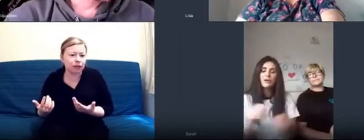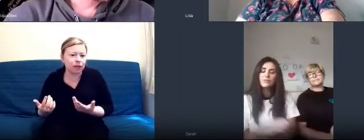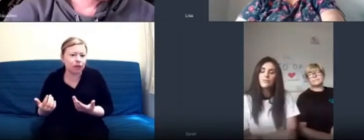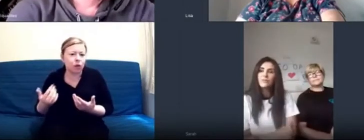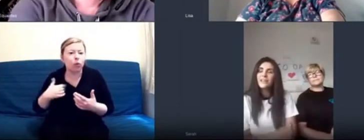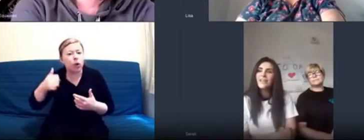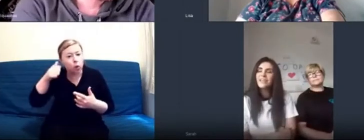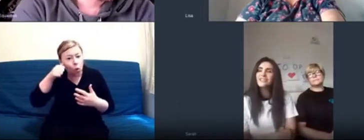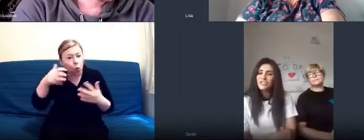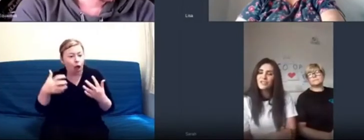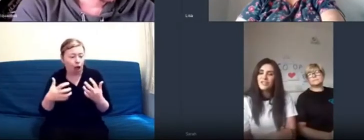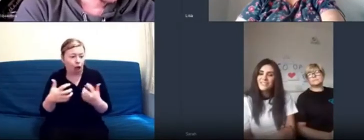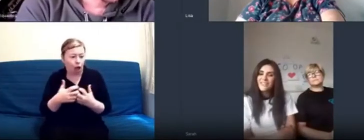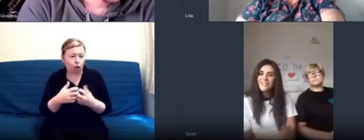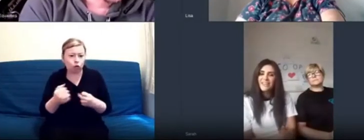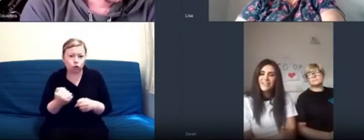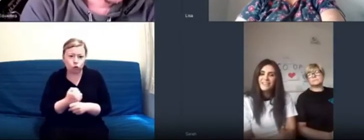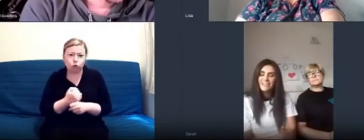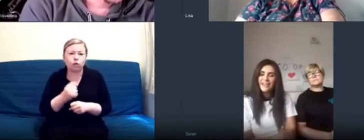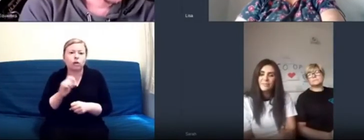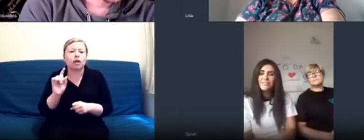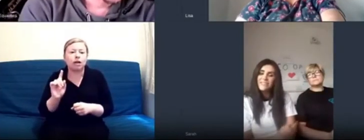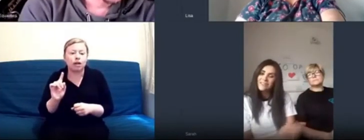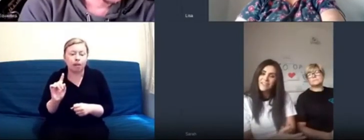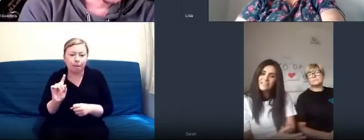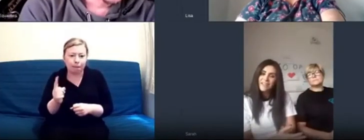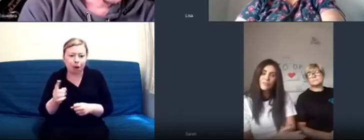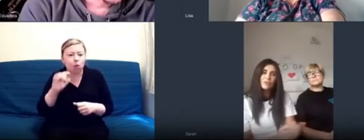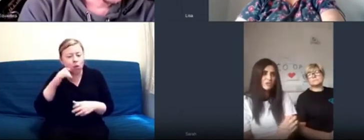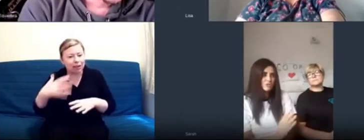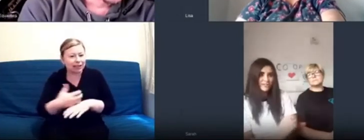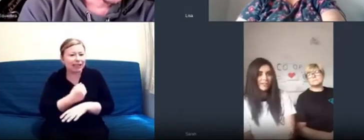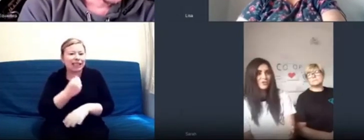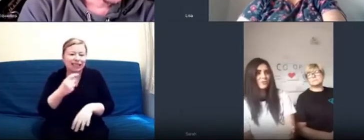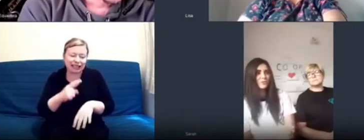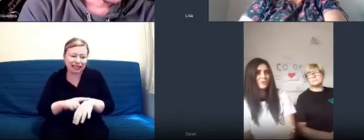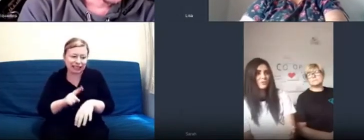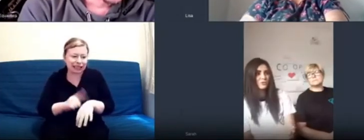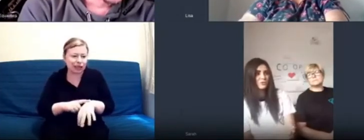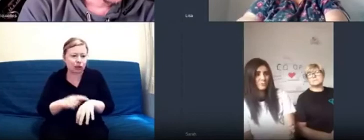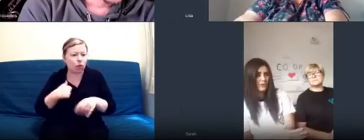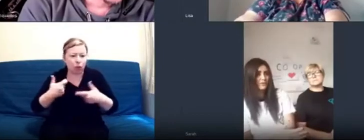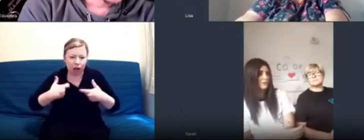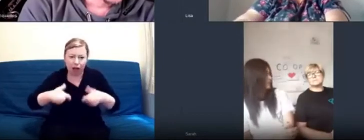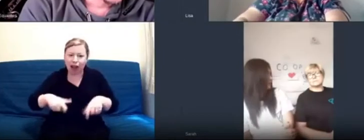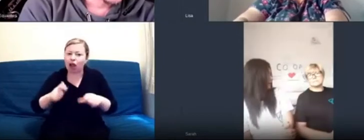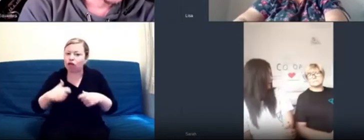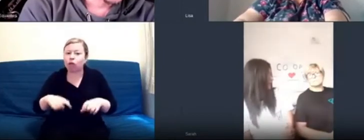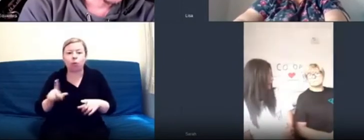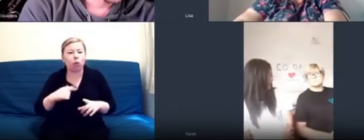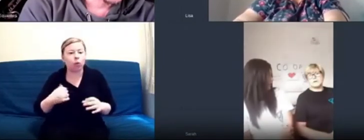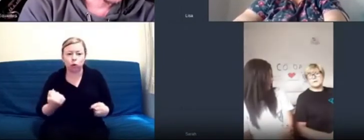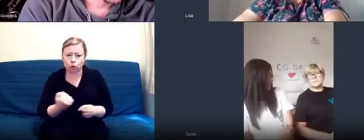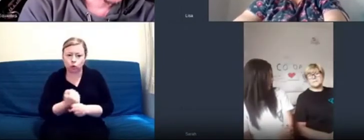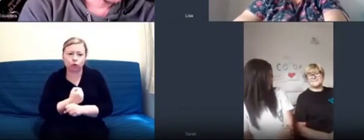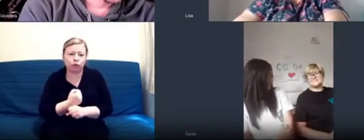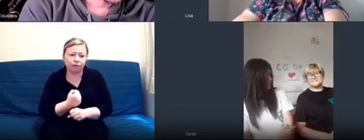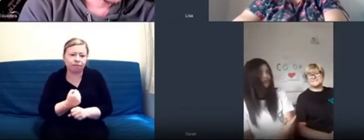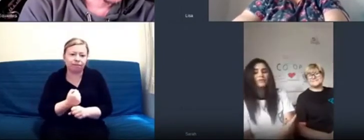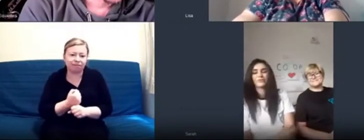it, but it's just going to take time. Until that time, we're just going to continue doing what we're doing, the work that we're doing,